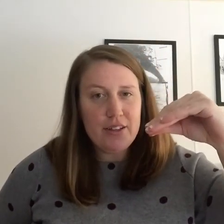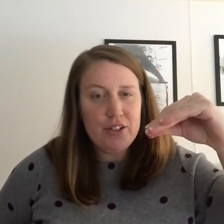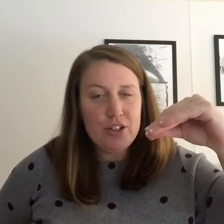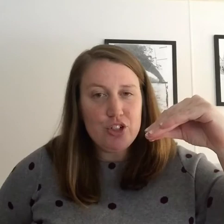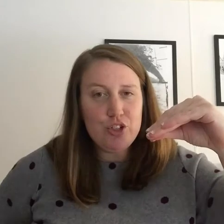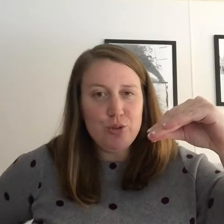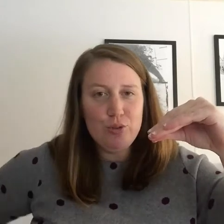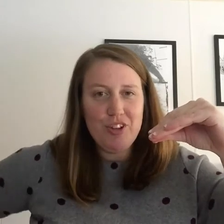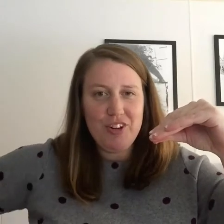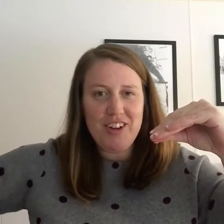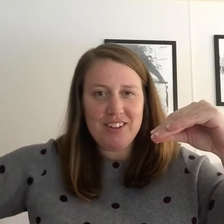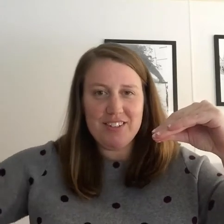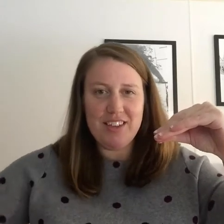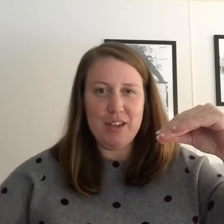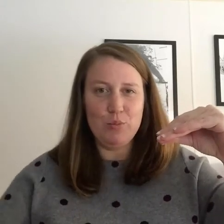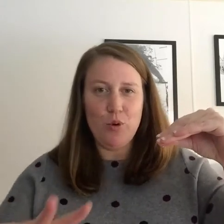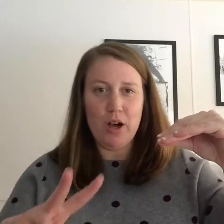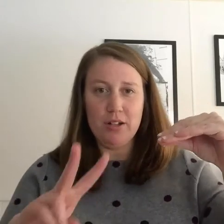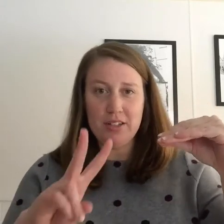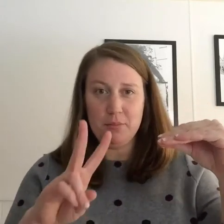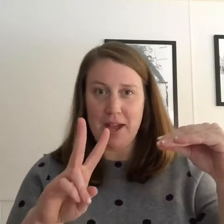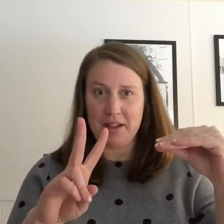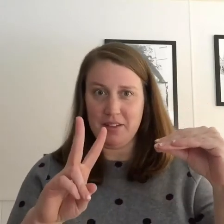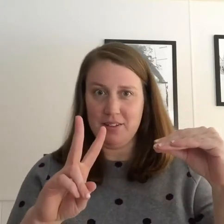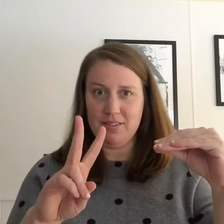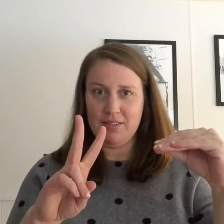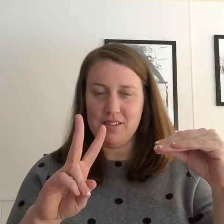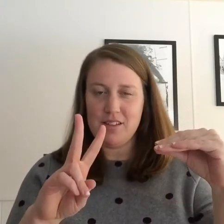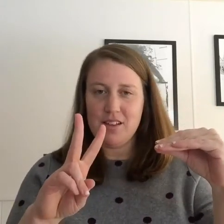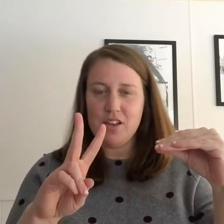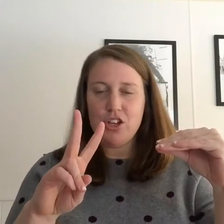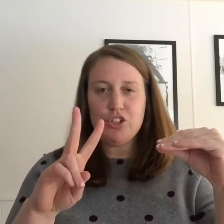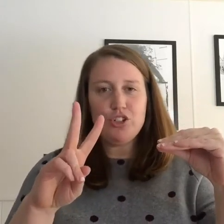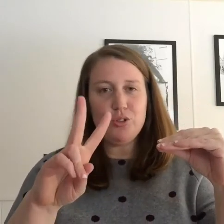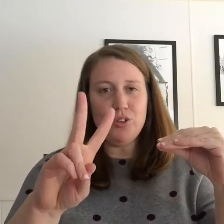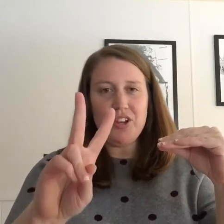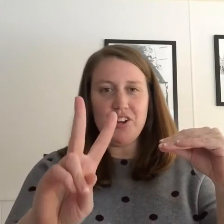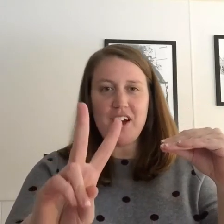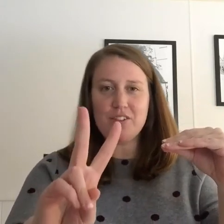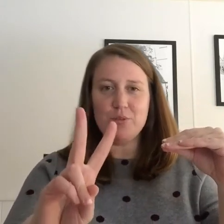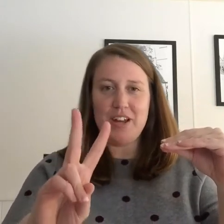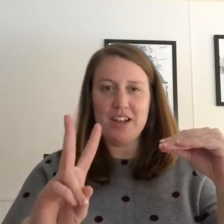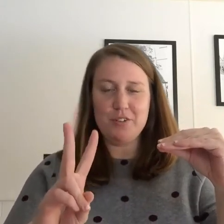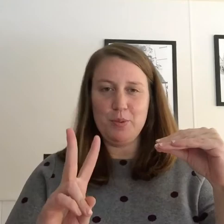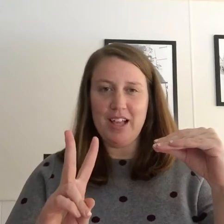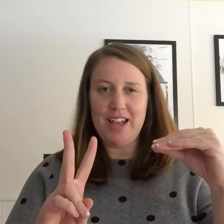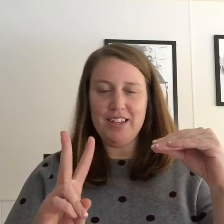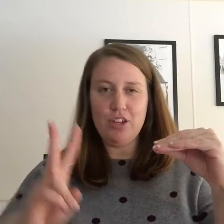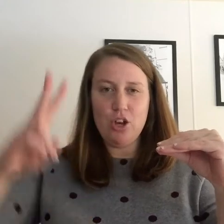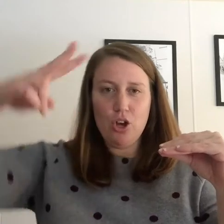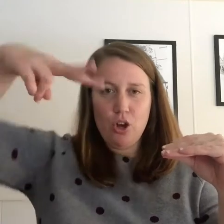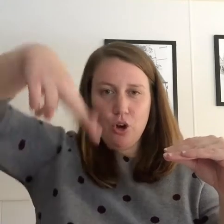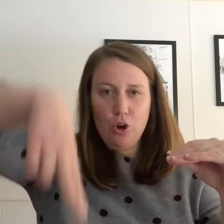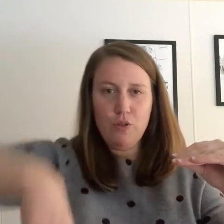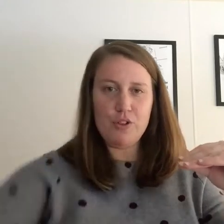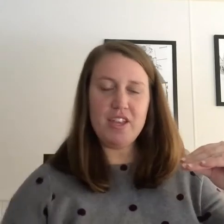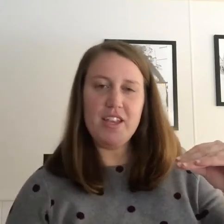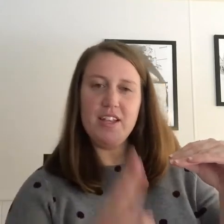Two little ducks came waddling back. Two little ducks went out to play over the hill